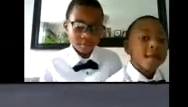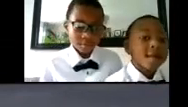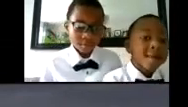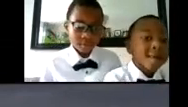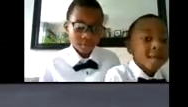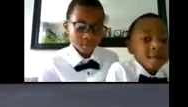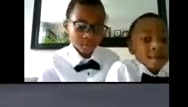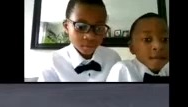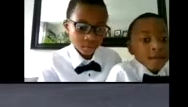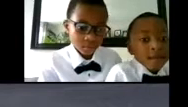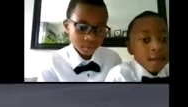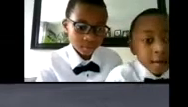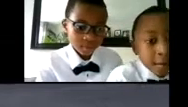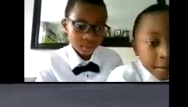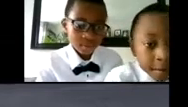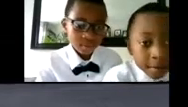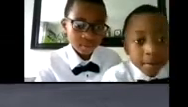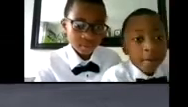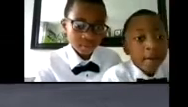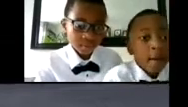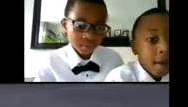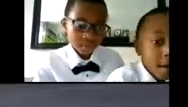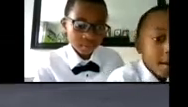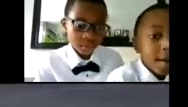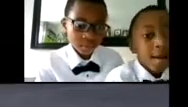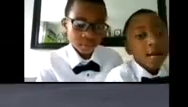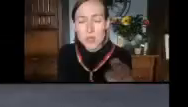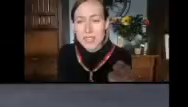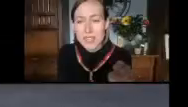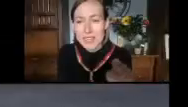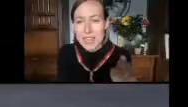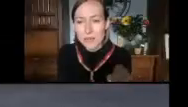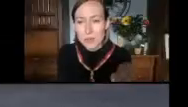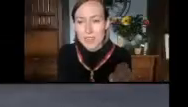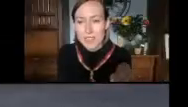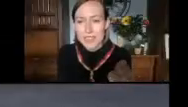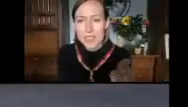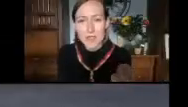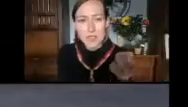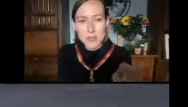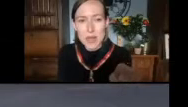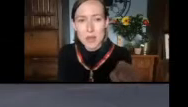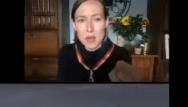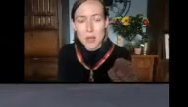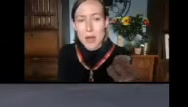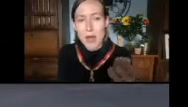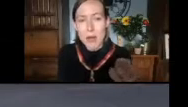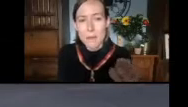you. All right. Now, this one, we'll let everyone, let's finger